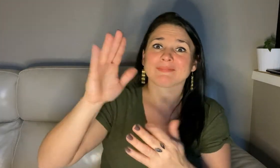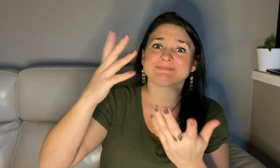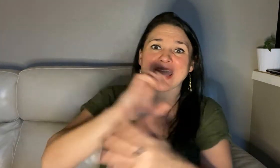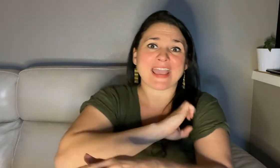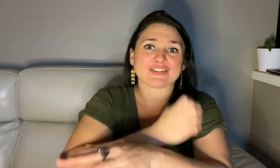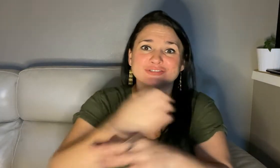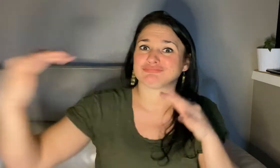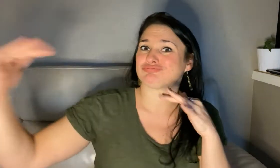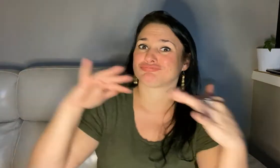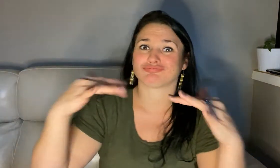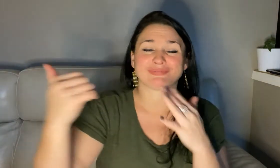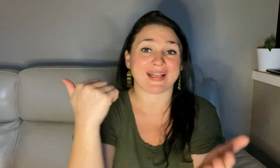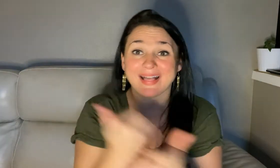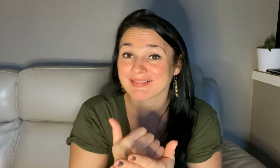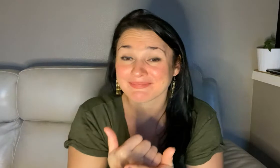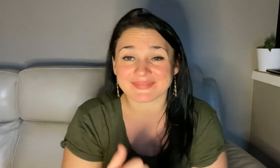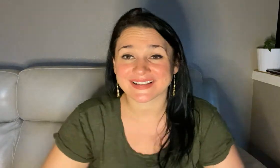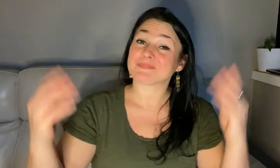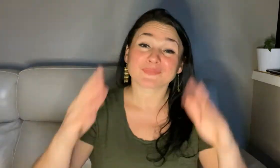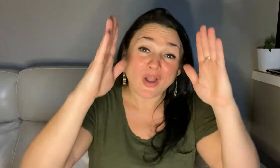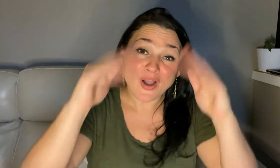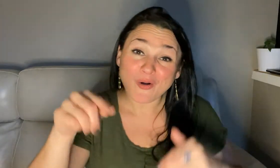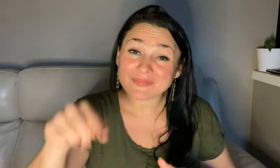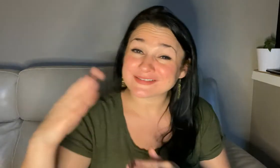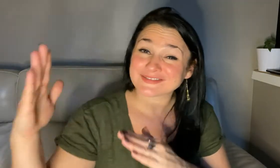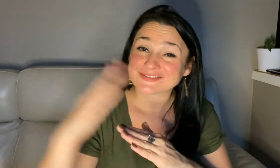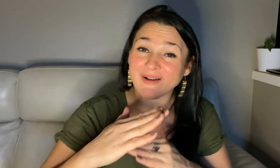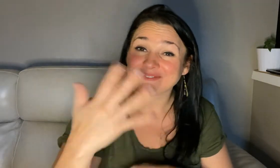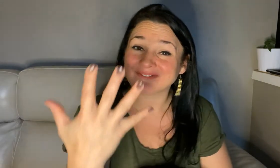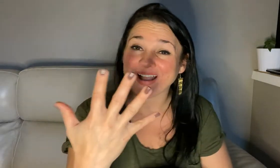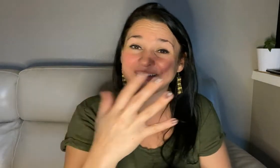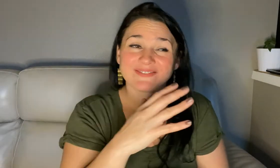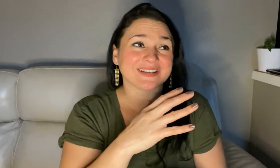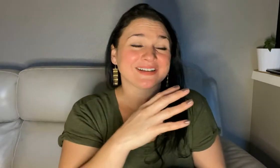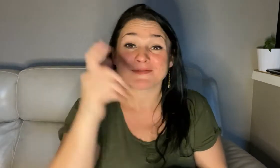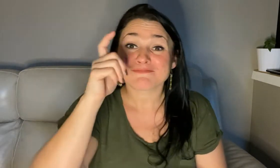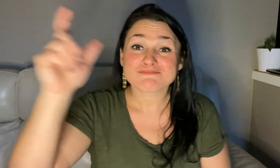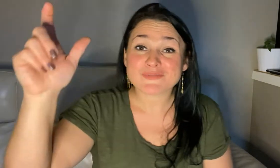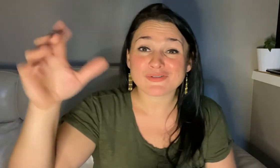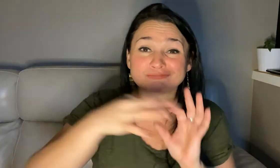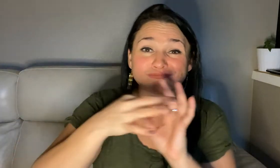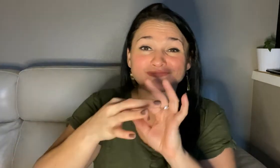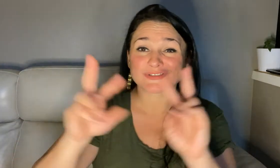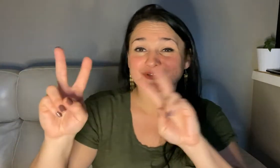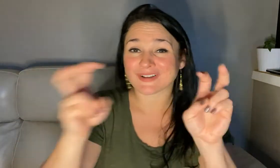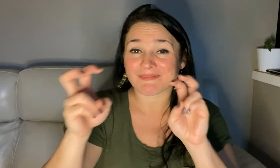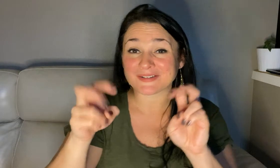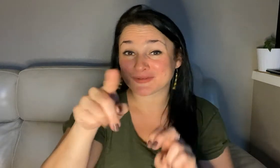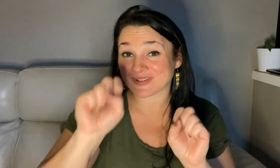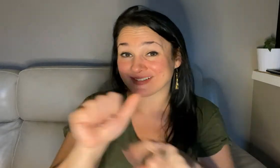the energies that are around that's helping you out. then that's the top five things related to